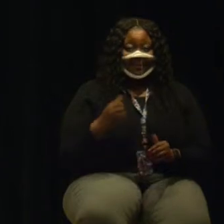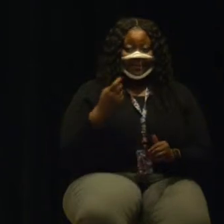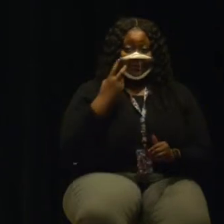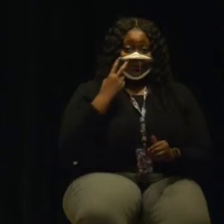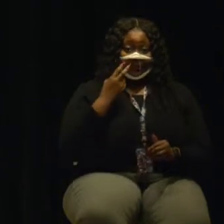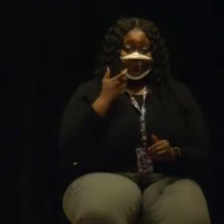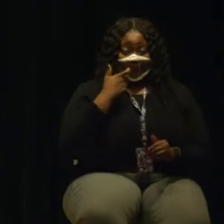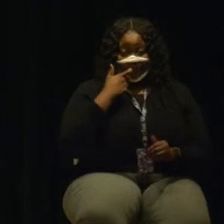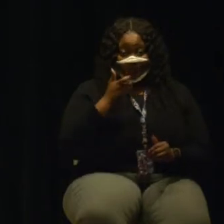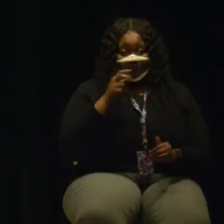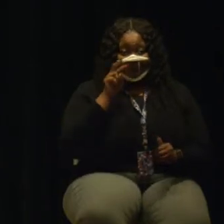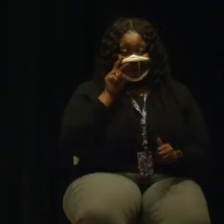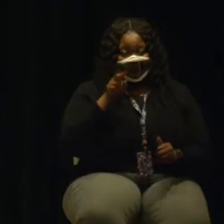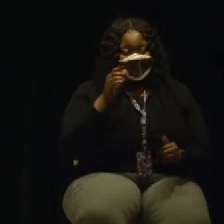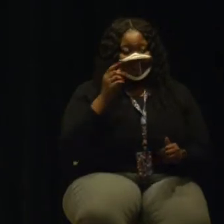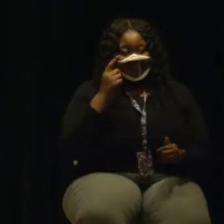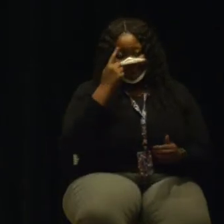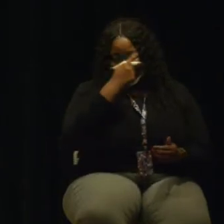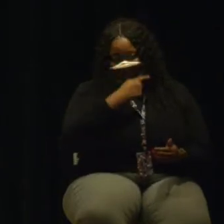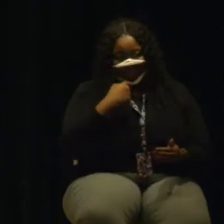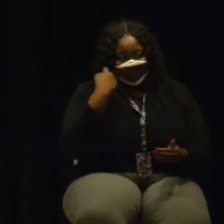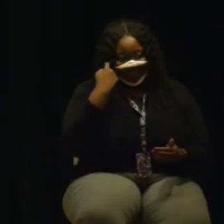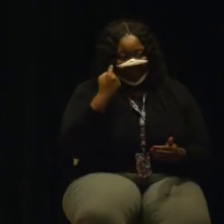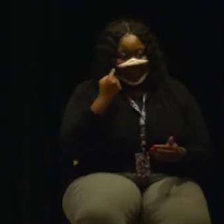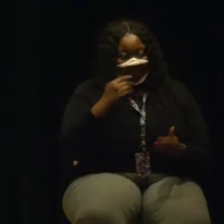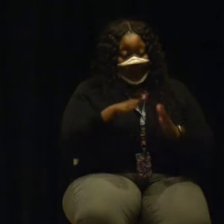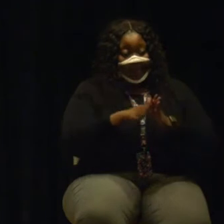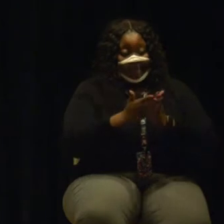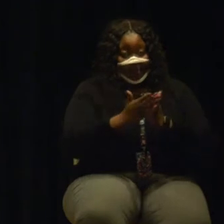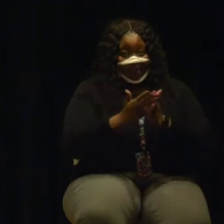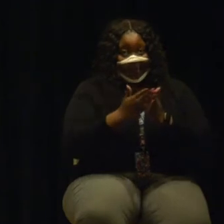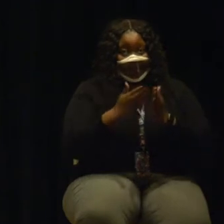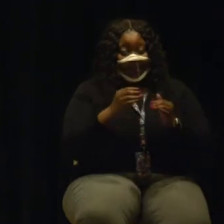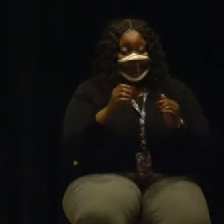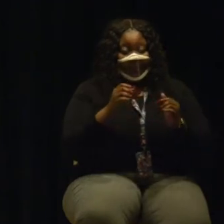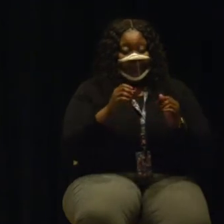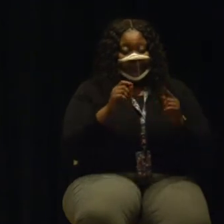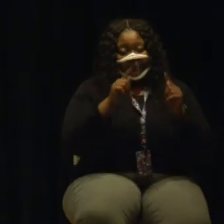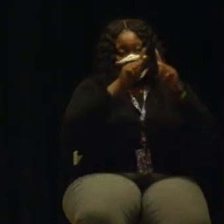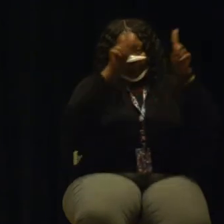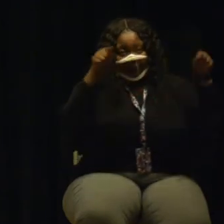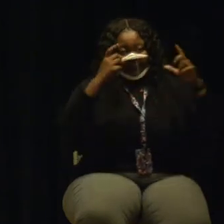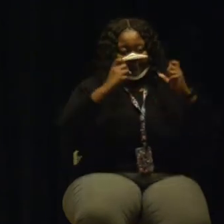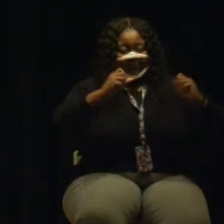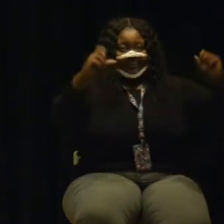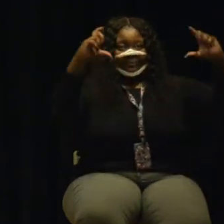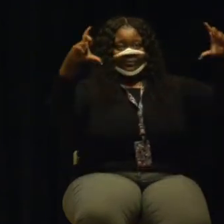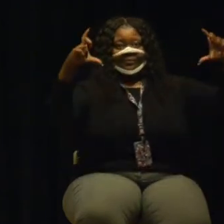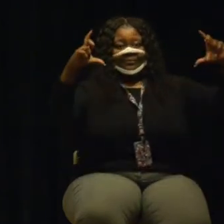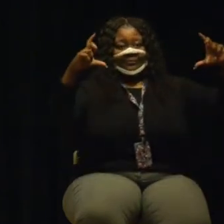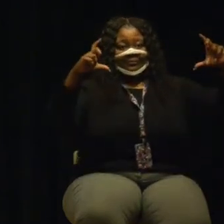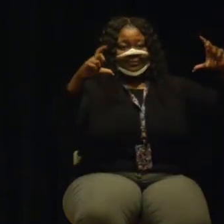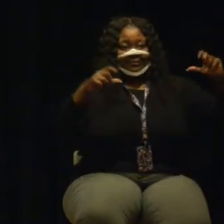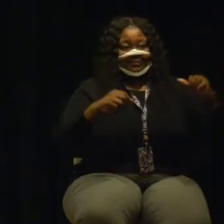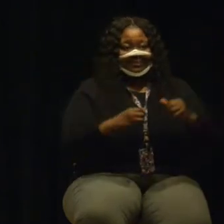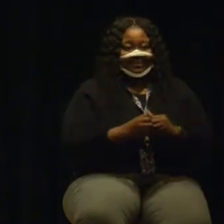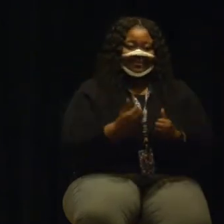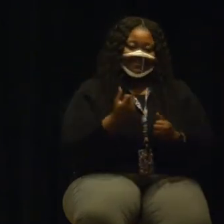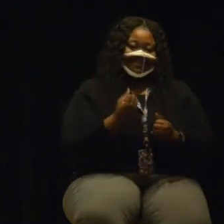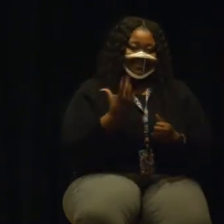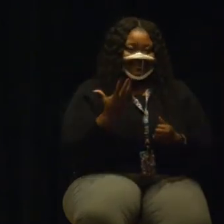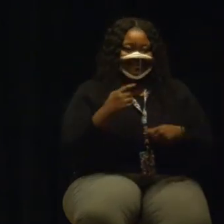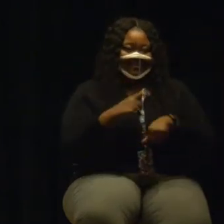faces and the books on big screens everywhere. Mm-hmm. So it just rotates all over time. Jason's been there like 15 times. He knows what I'm talking about.